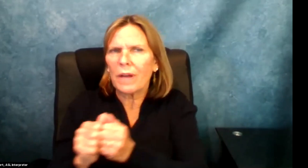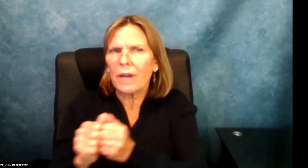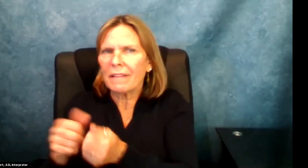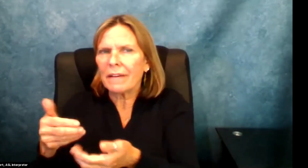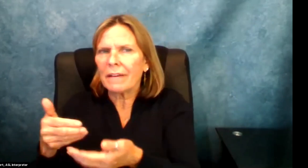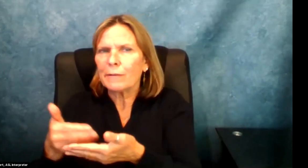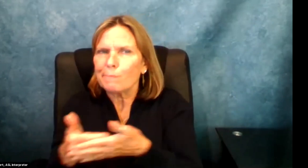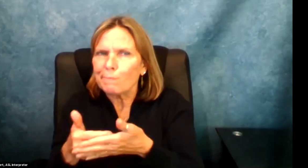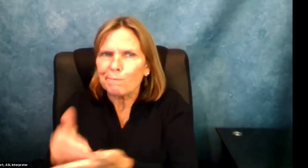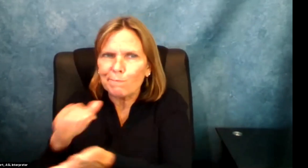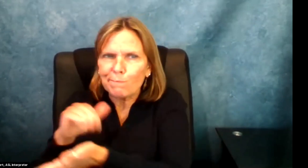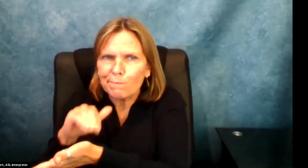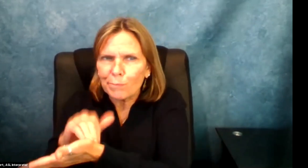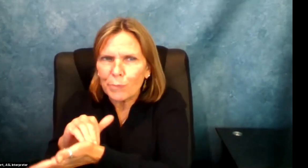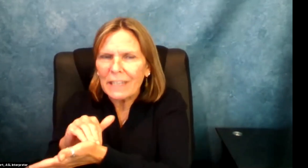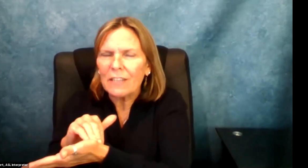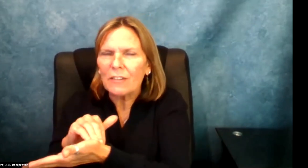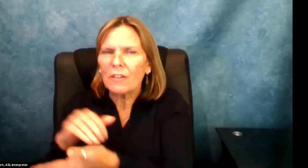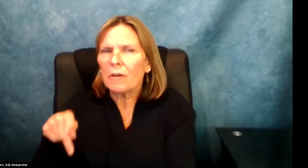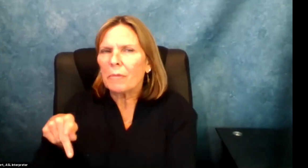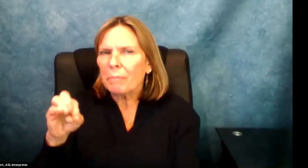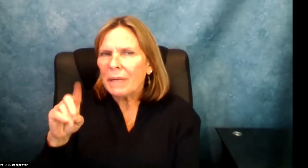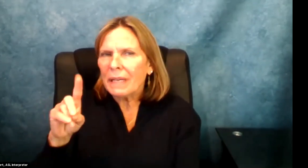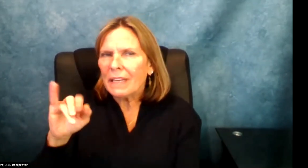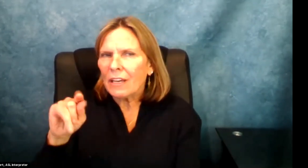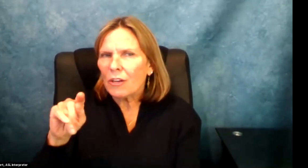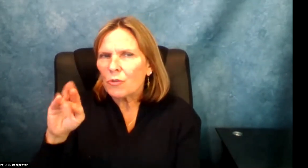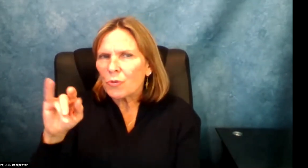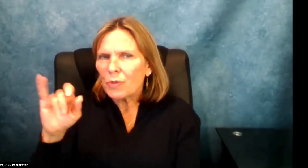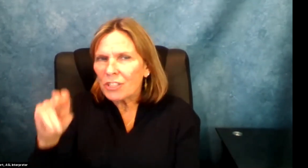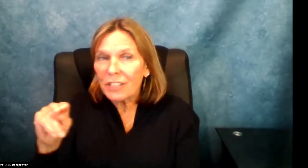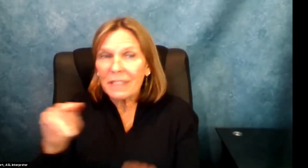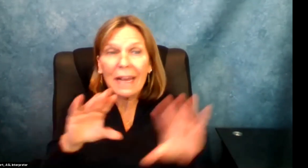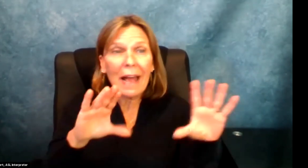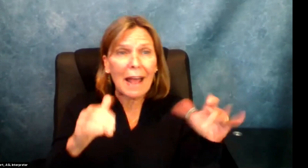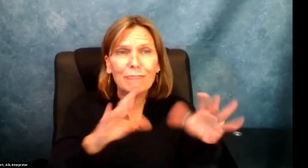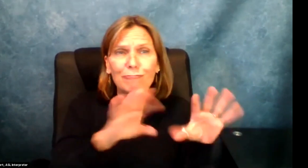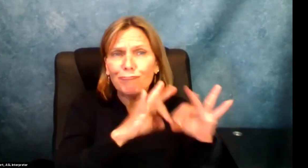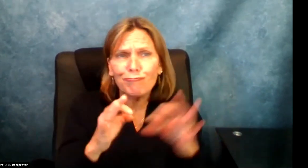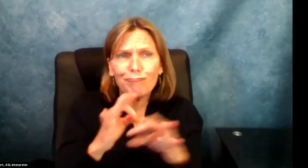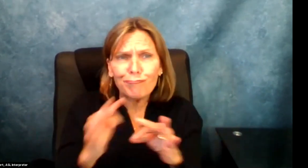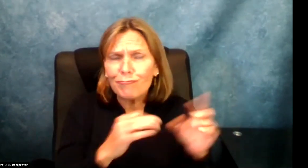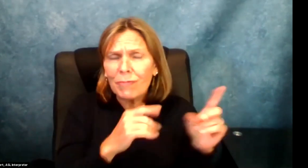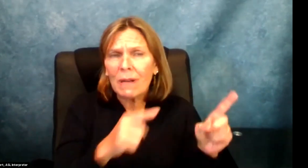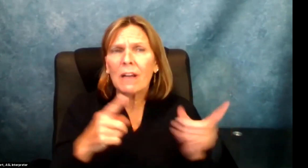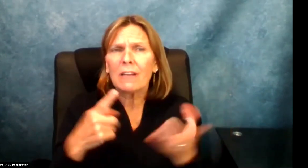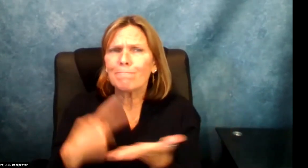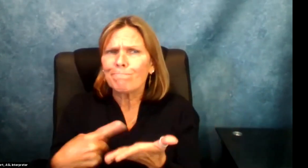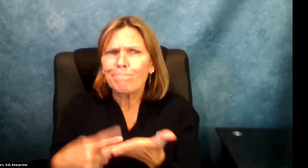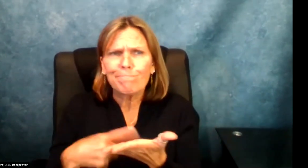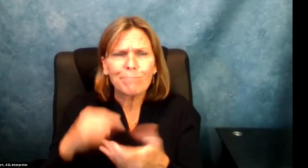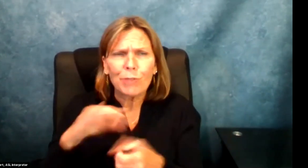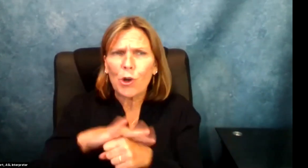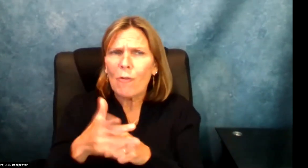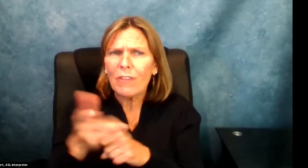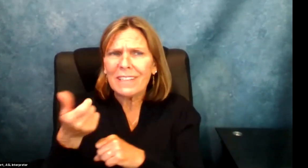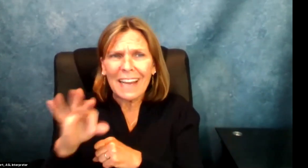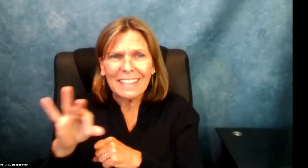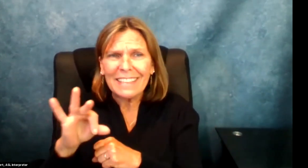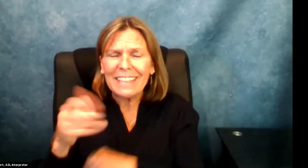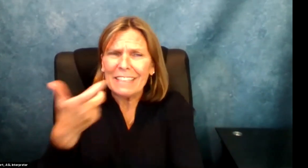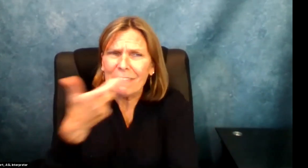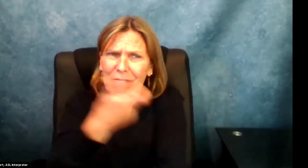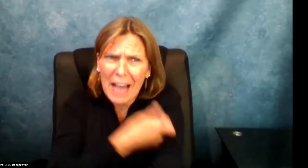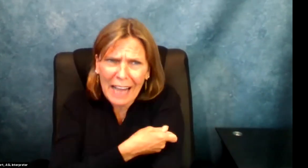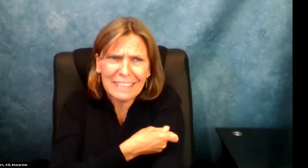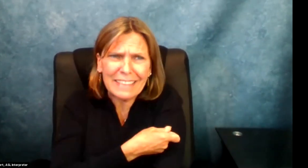pediatricians and families about the COVID-19 vaccine in adolescents. Any other questions you have